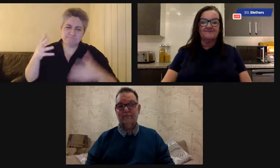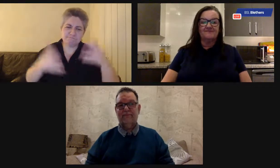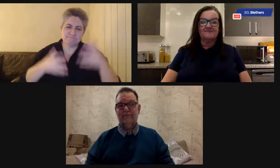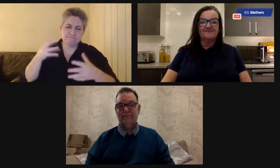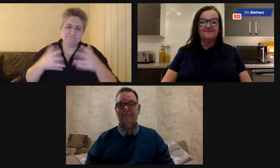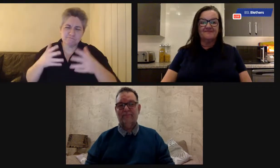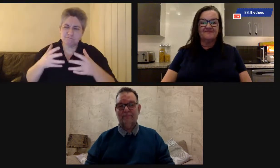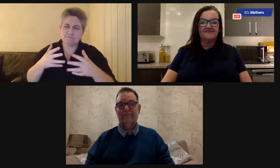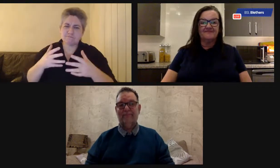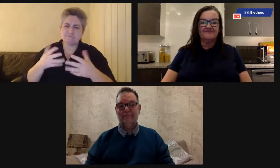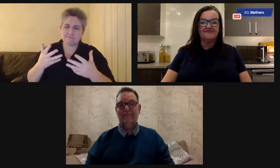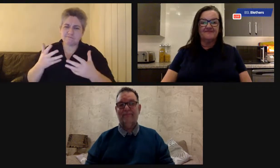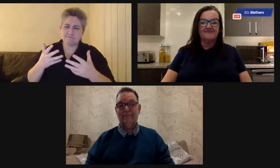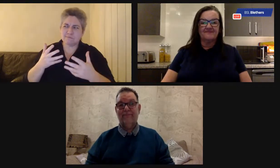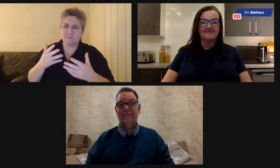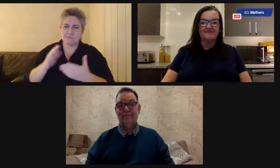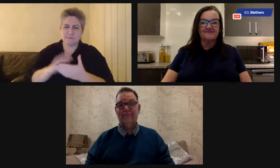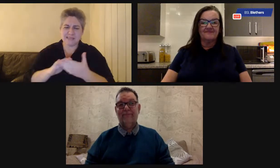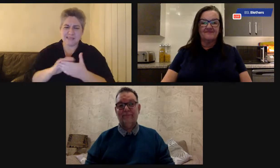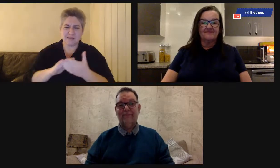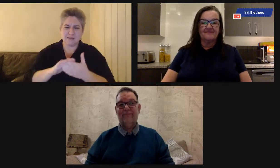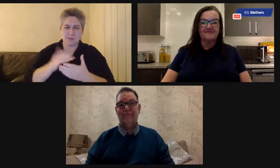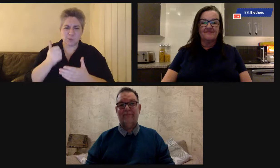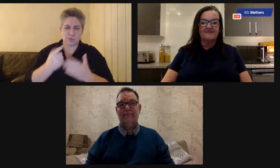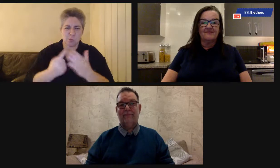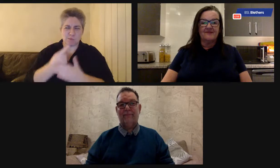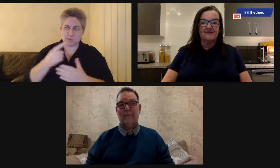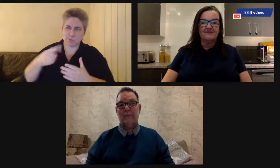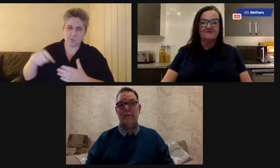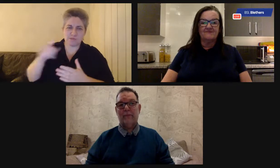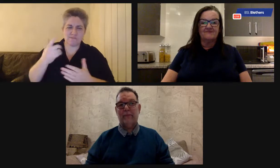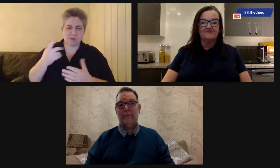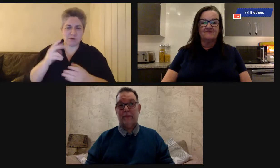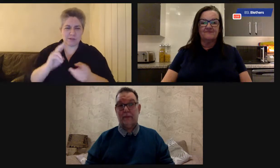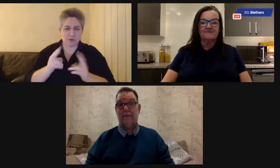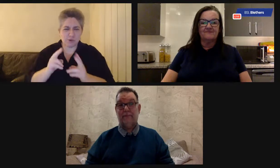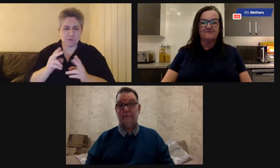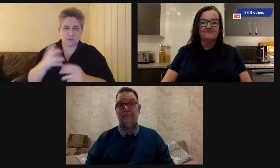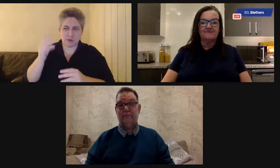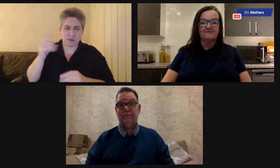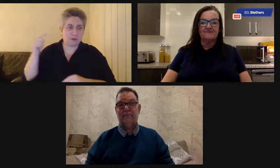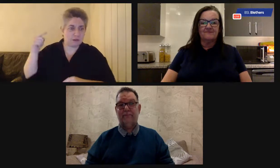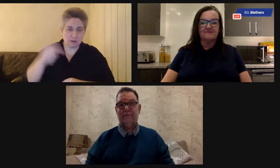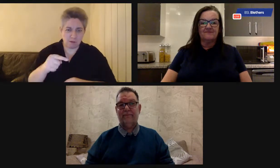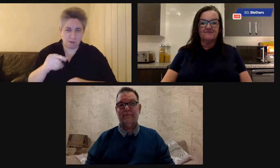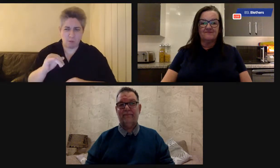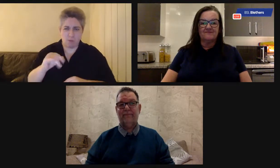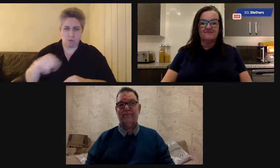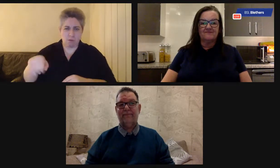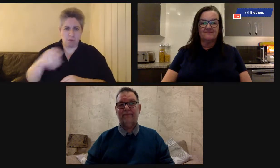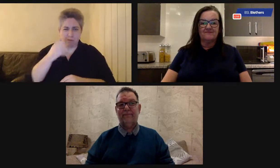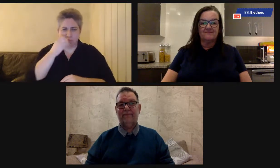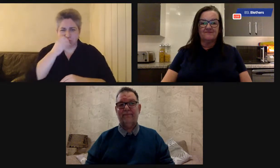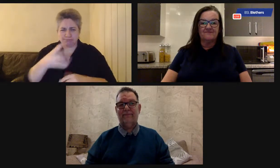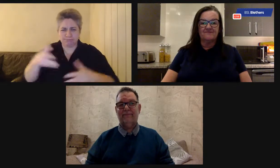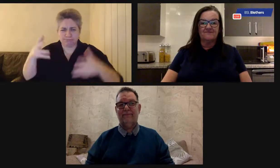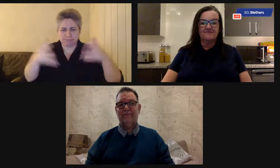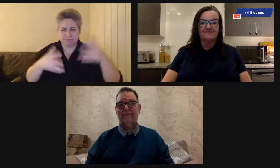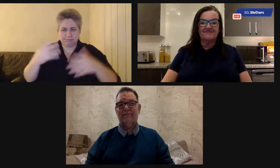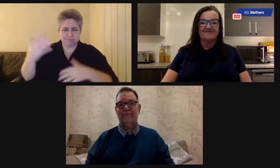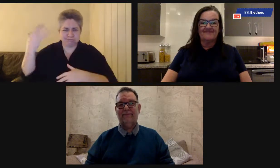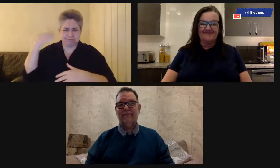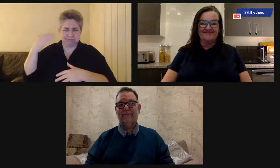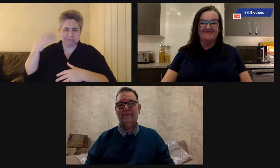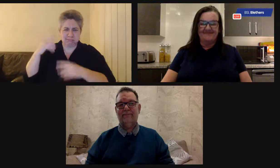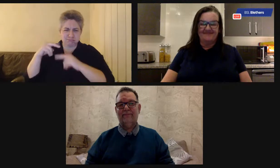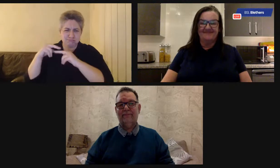for all these people for such a long time, and you've just created such a wonderful signing community and thought about the interpreters.